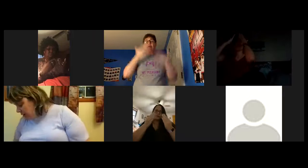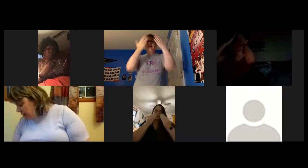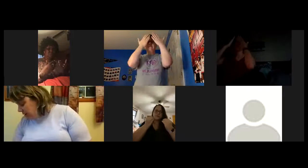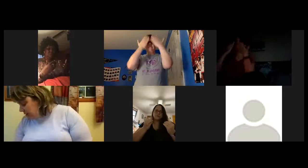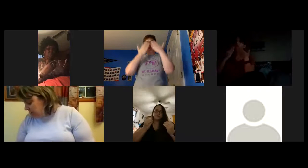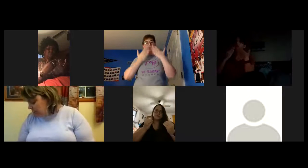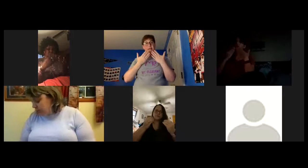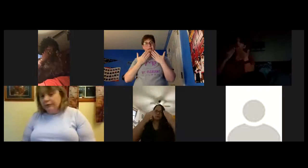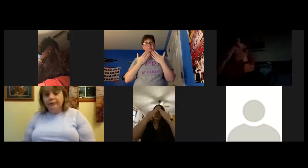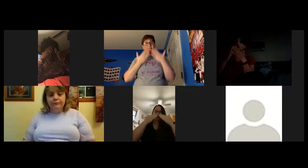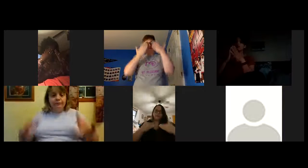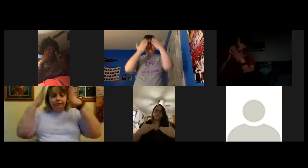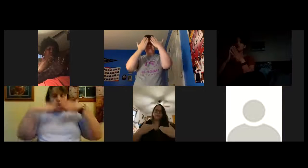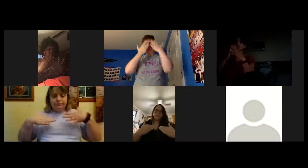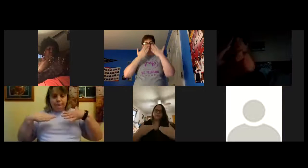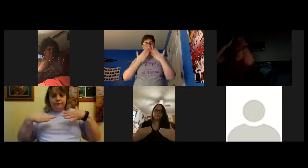sad,